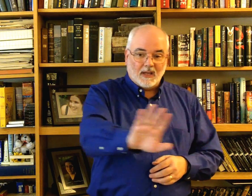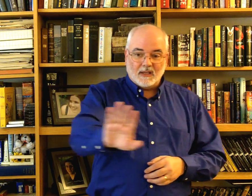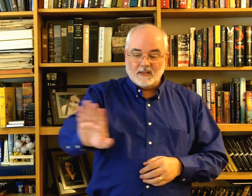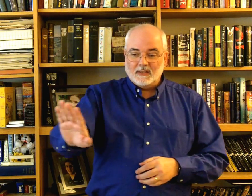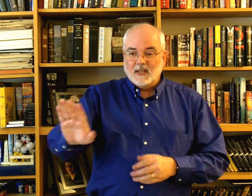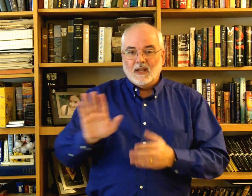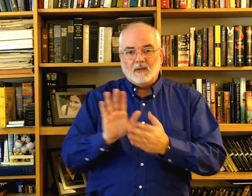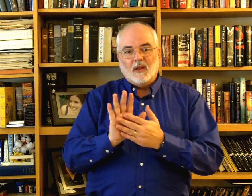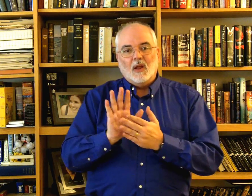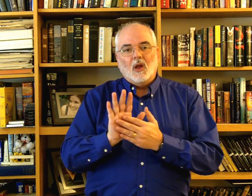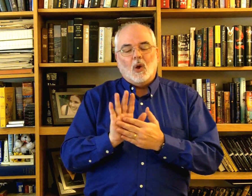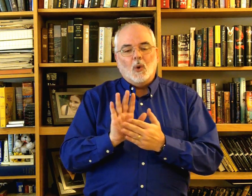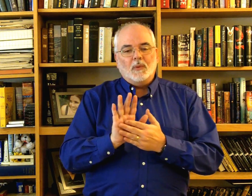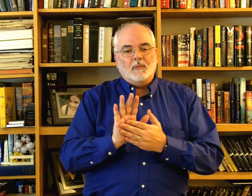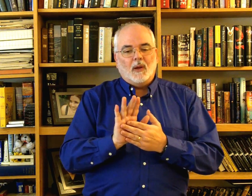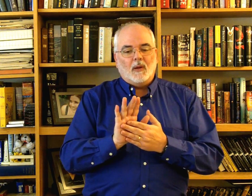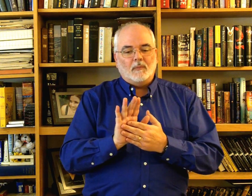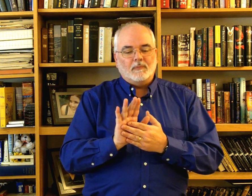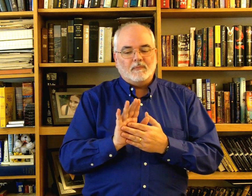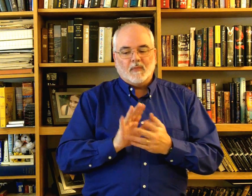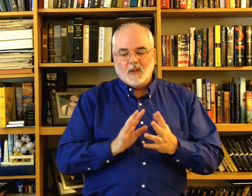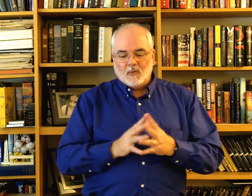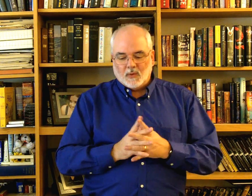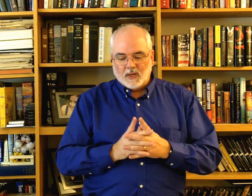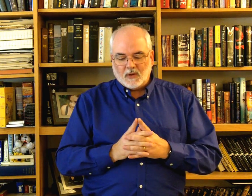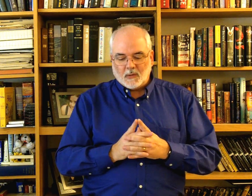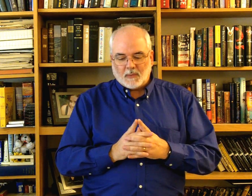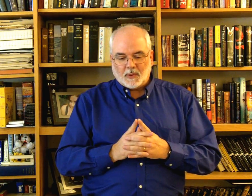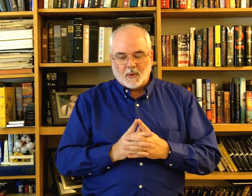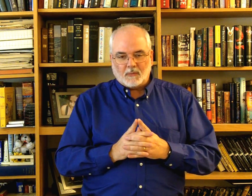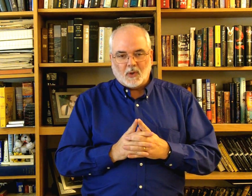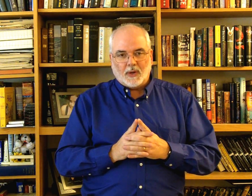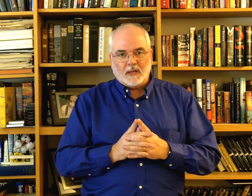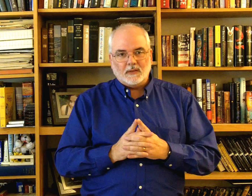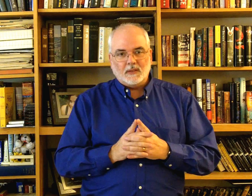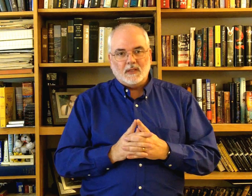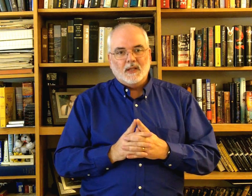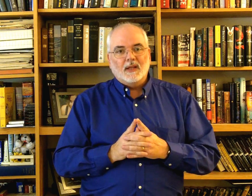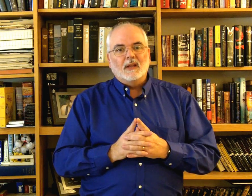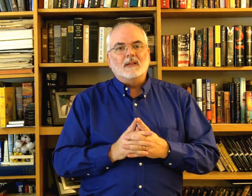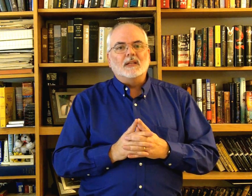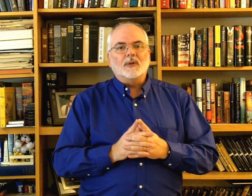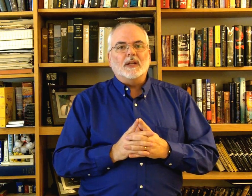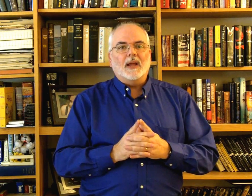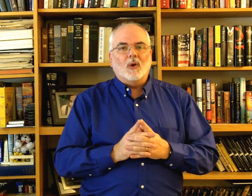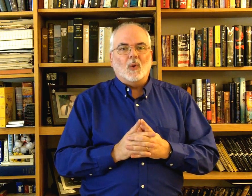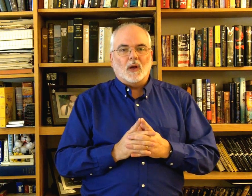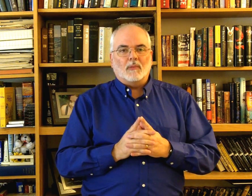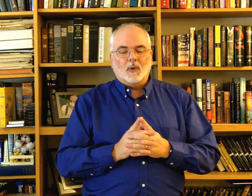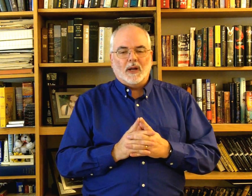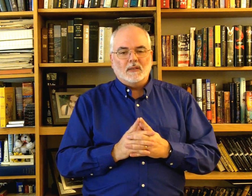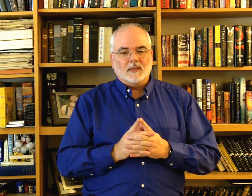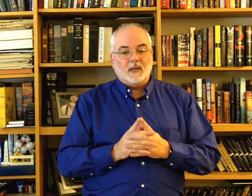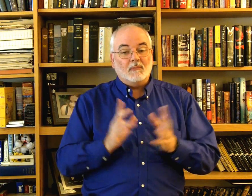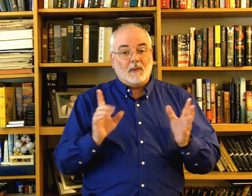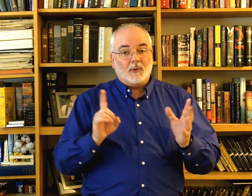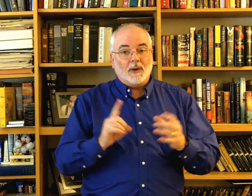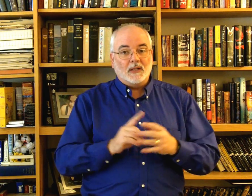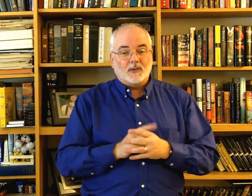his open palm. We didn't talk about pronouns. This one doesn't have a whole lot of pronouns in it, but pronouns are